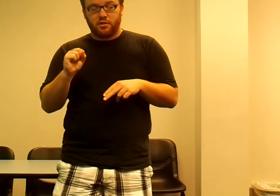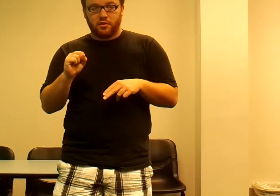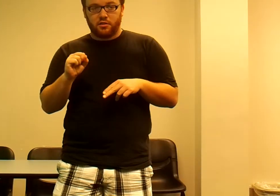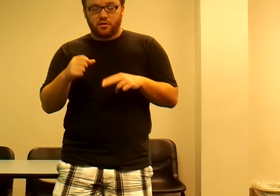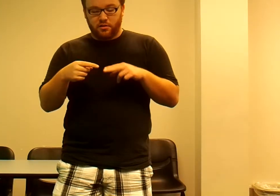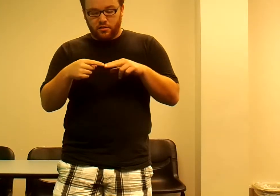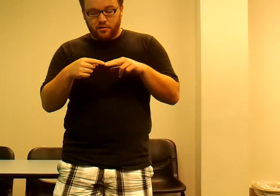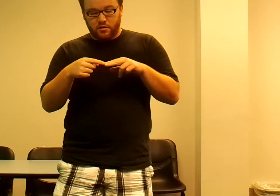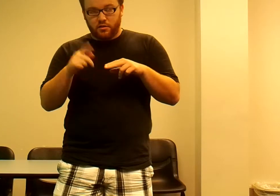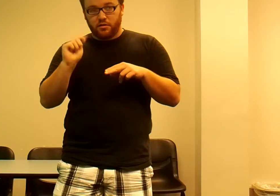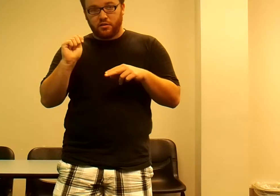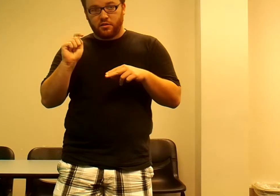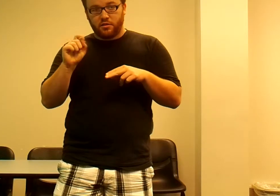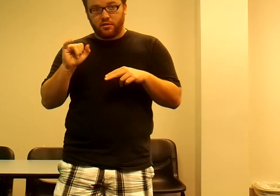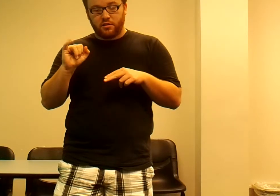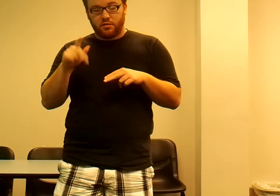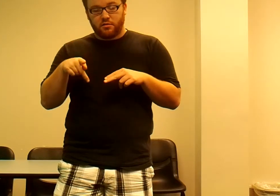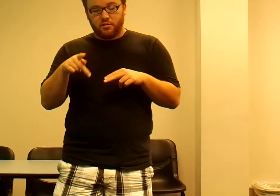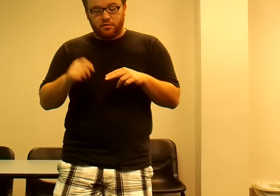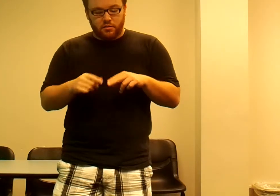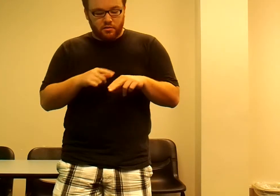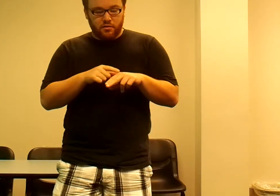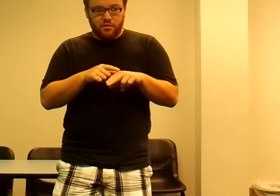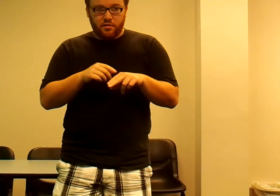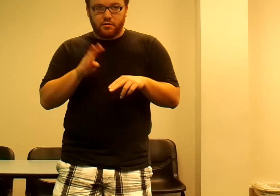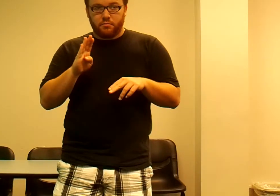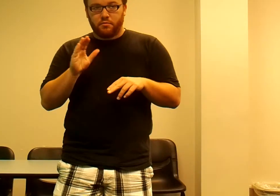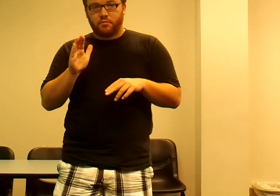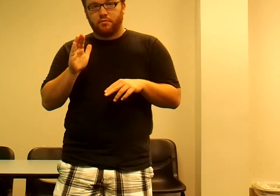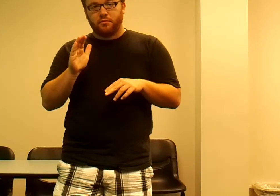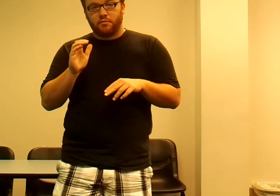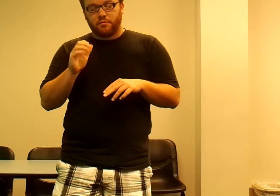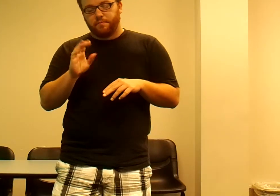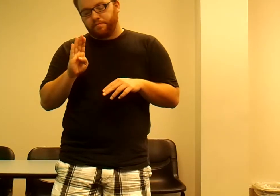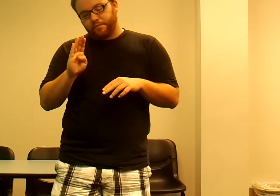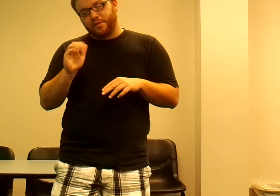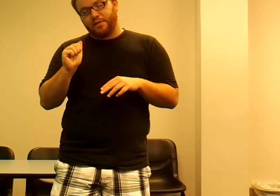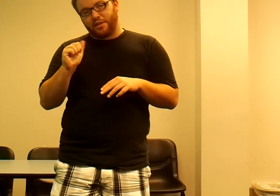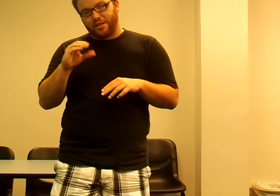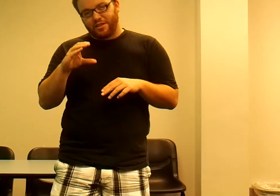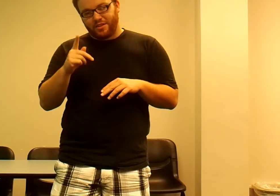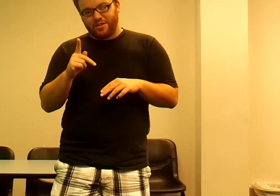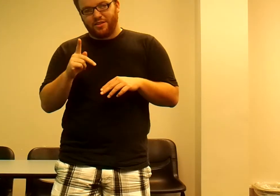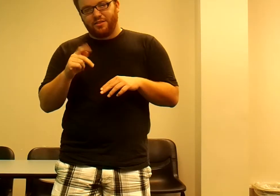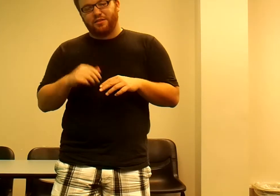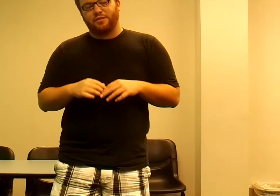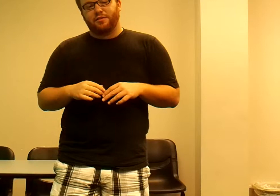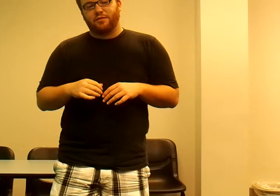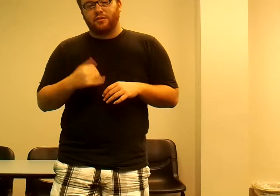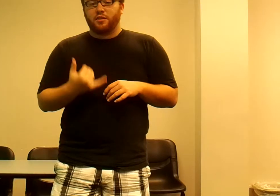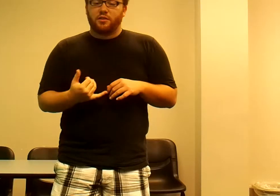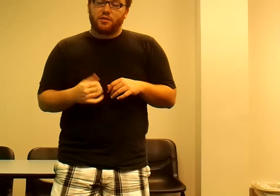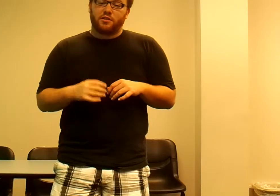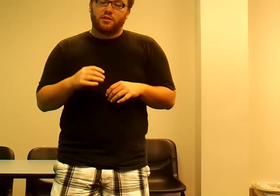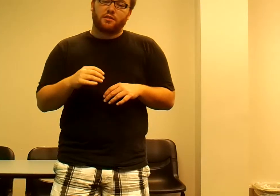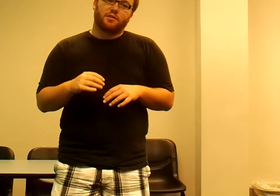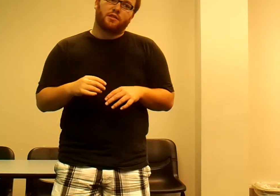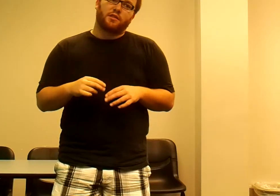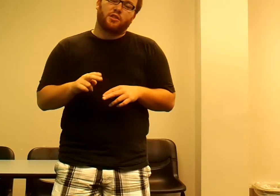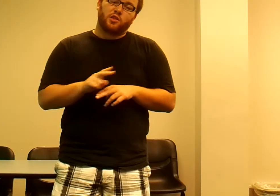of the tongue. And so today in our experiment, we're going to use 4 solutions, and we're going to see if